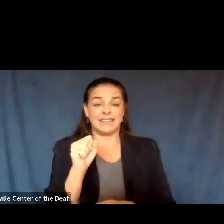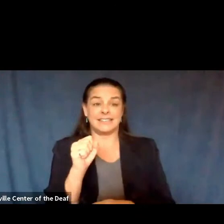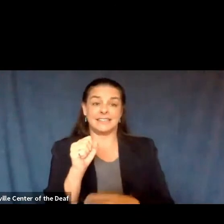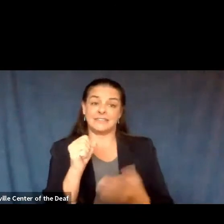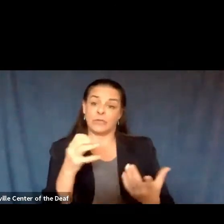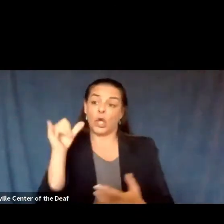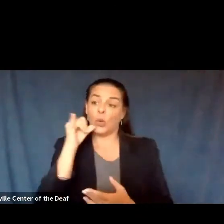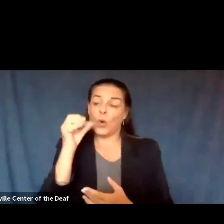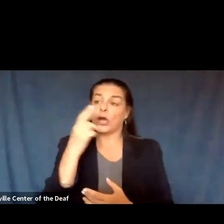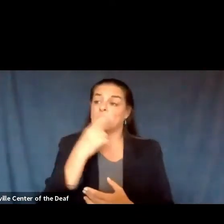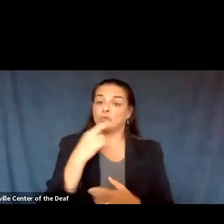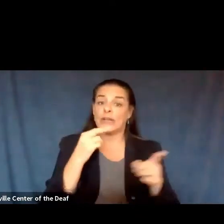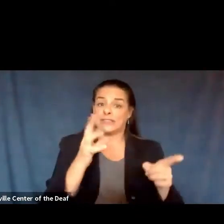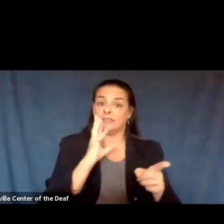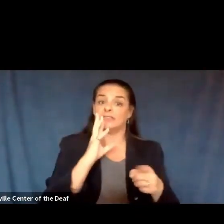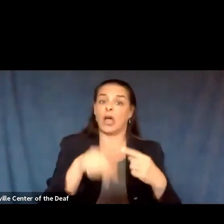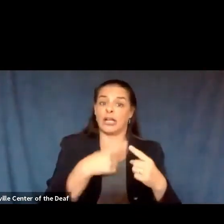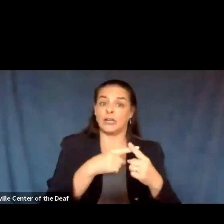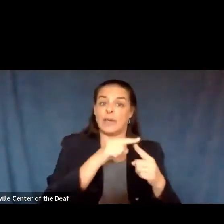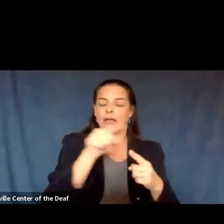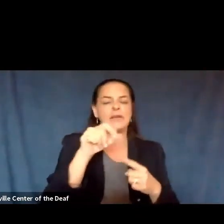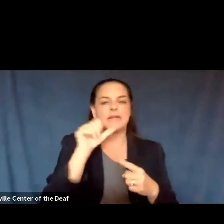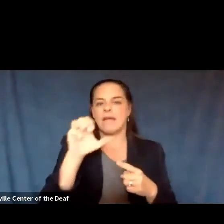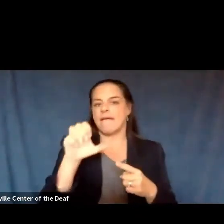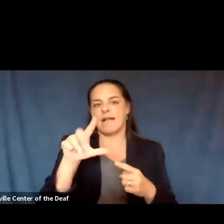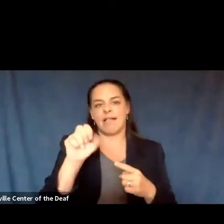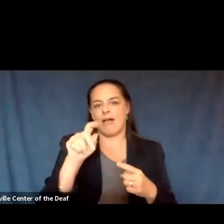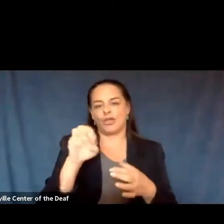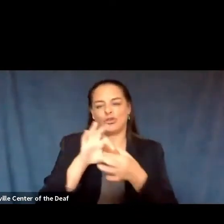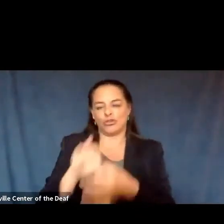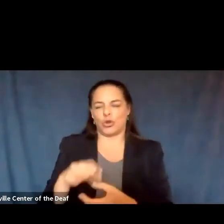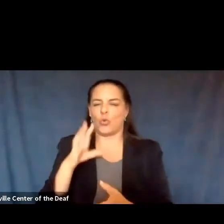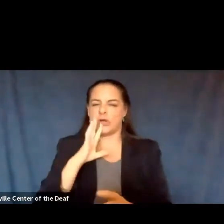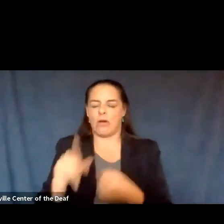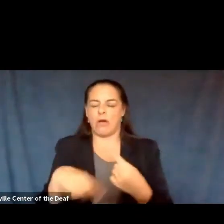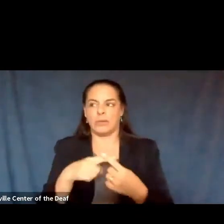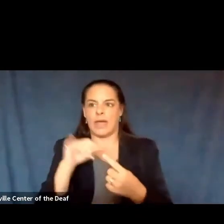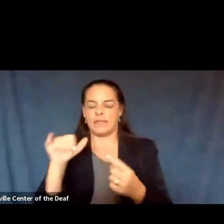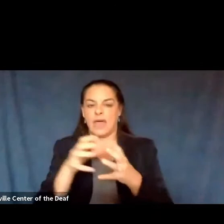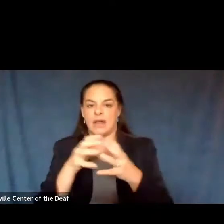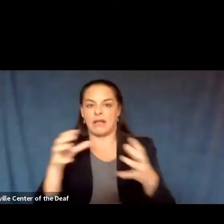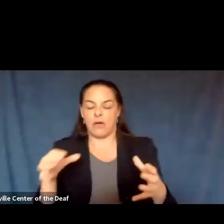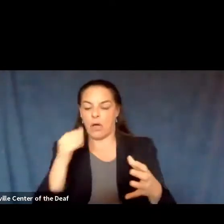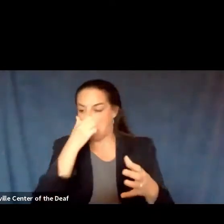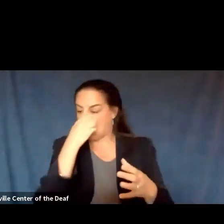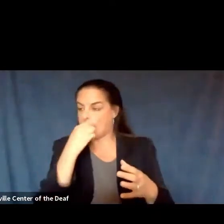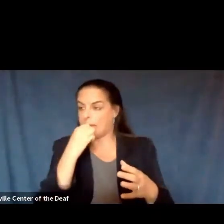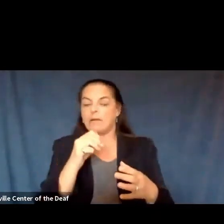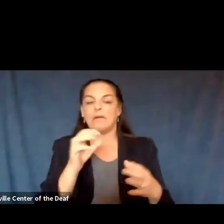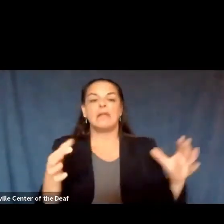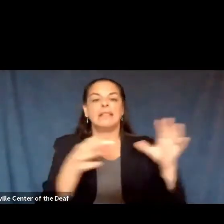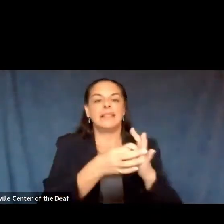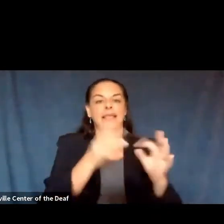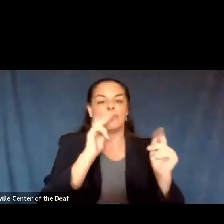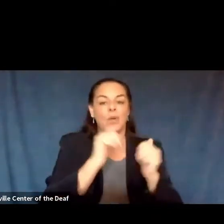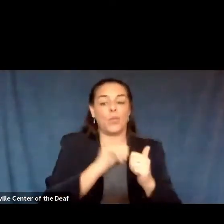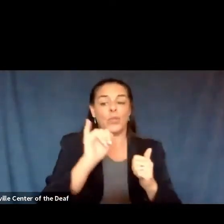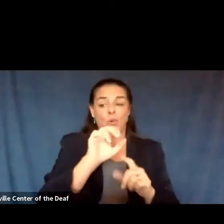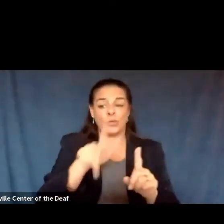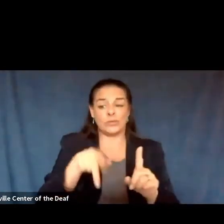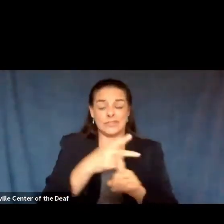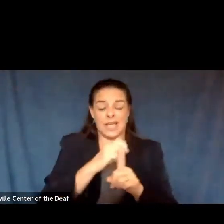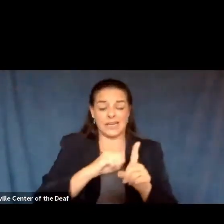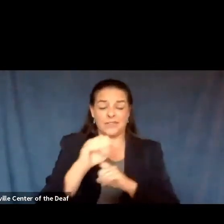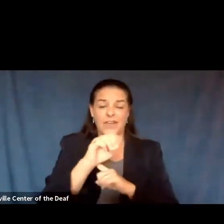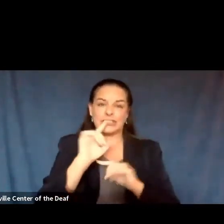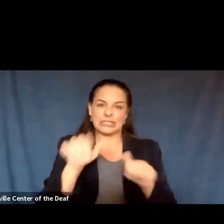restaurants that they were going to. We didn't have clusters associated with them. We talked about that a lot, and that linking up people within those environments is challenging because you